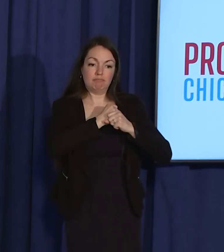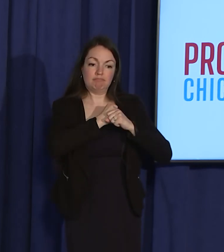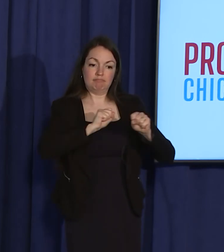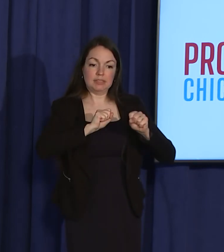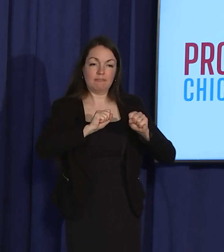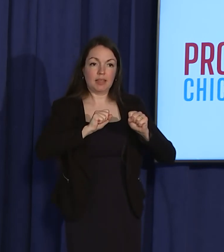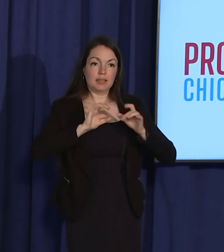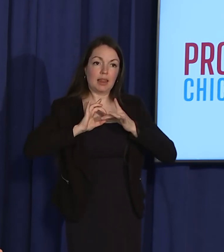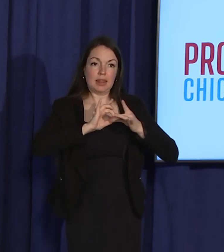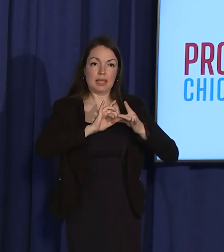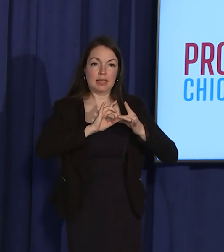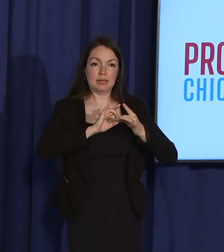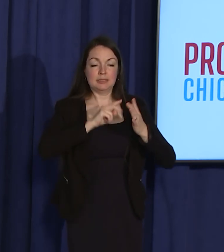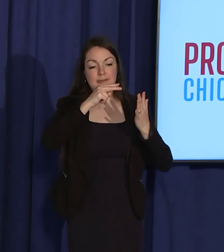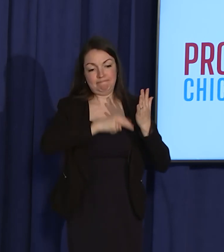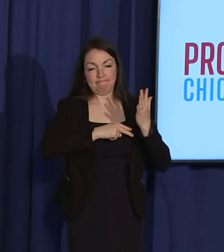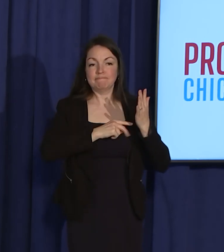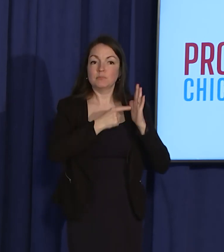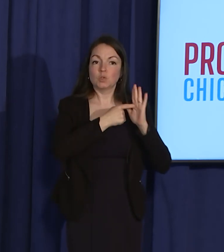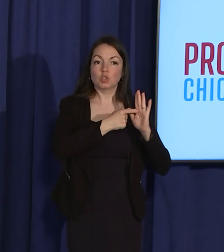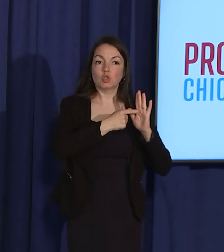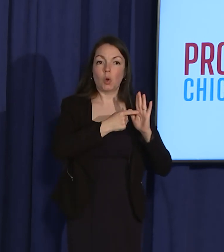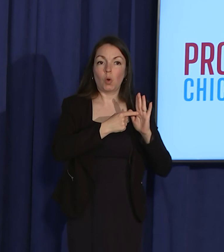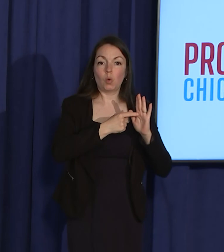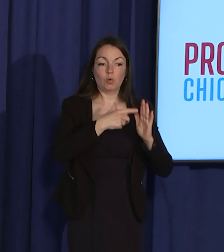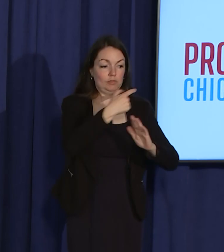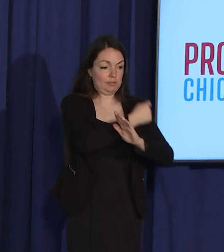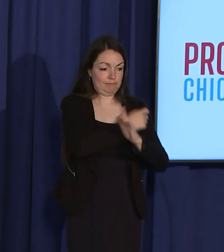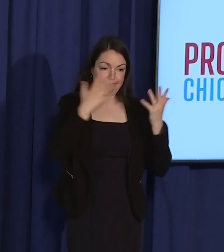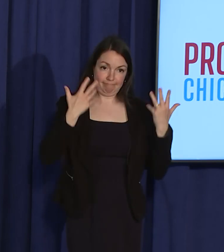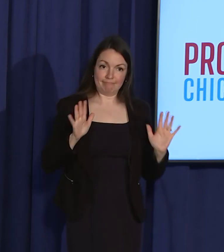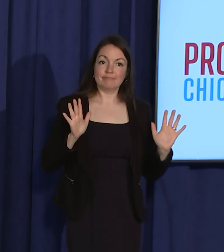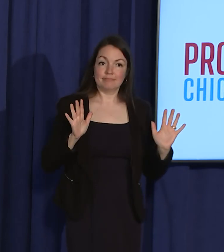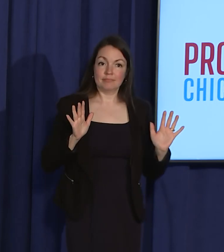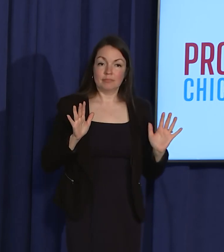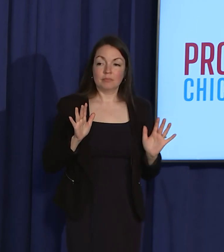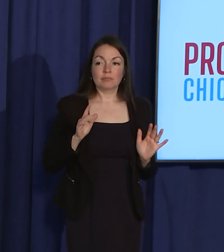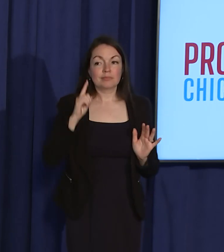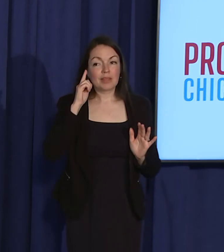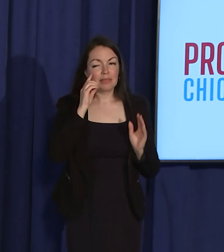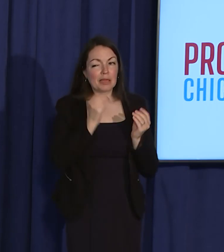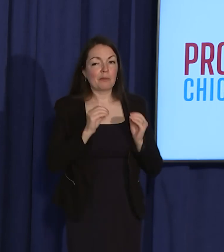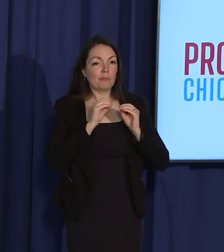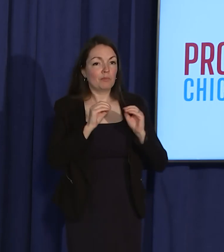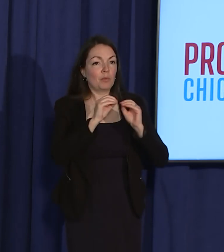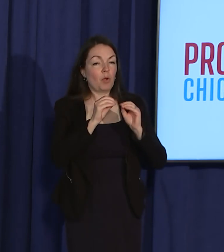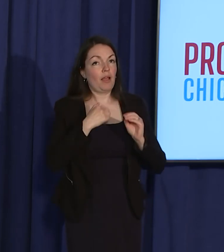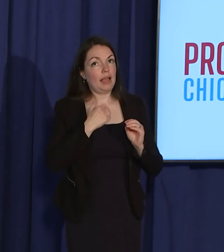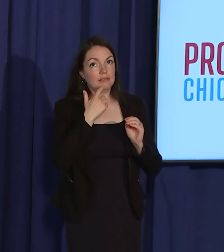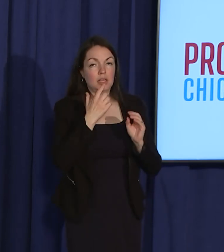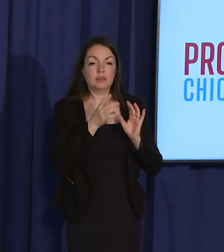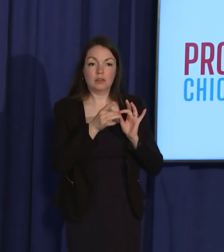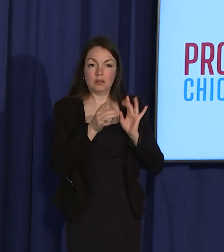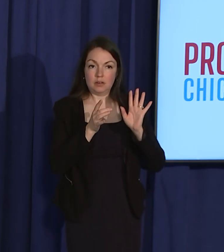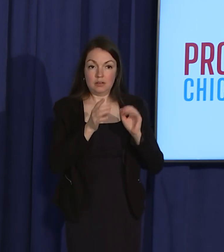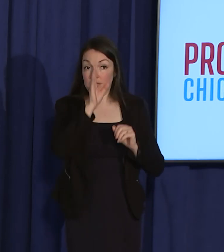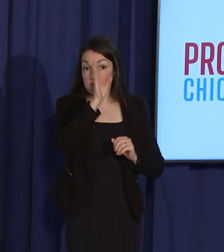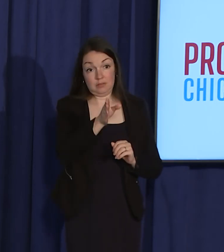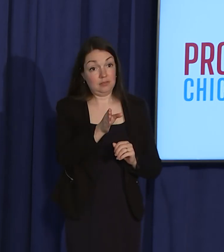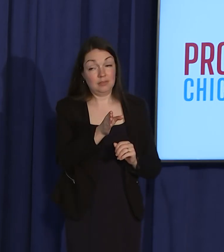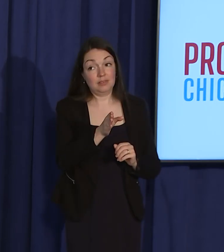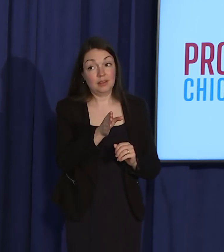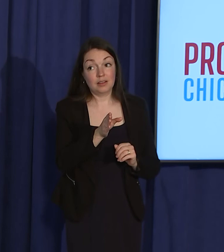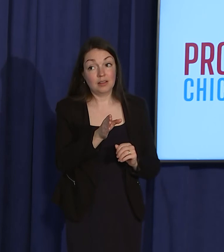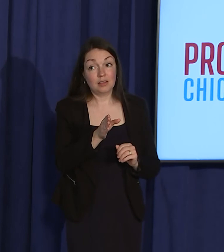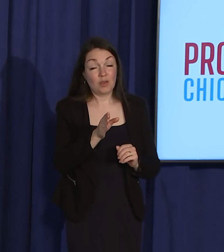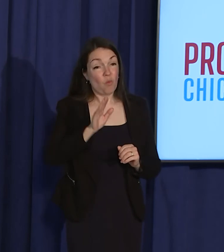that and be able to show your vaccination status, because I think increasingly, and I've said this, let me just straight up say this,